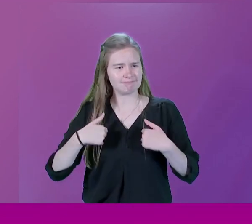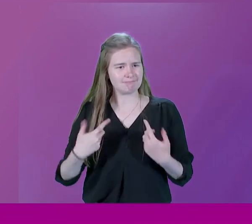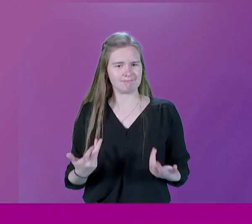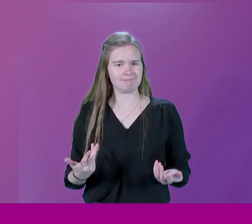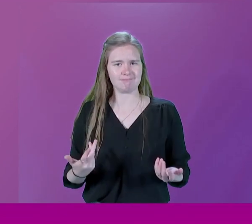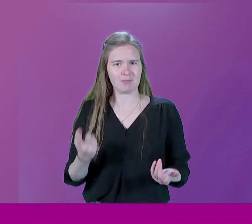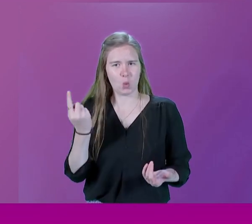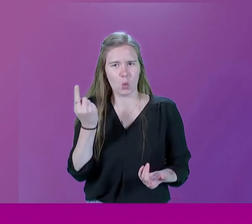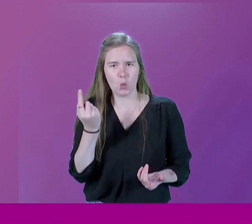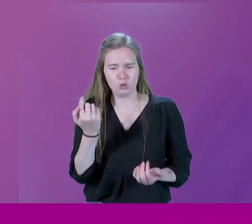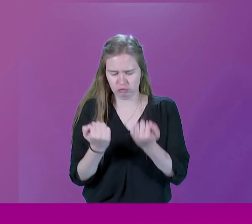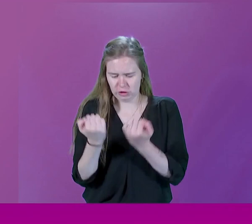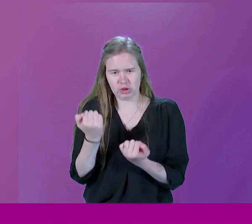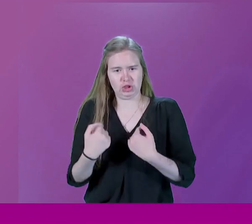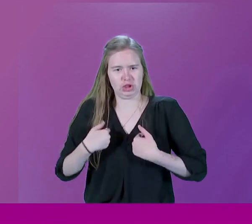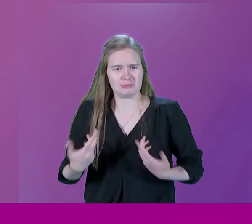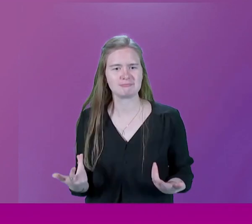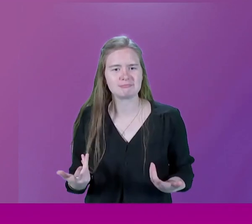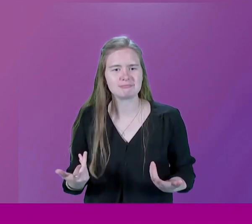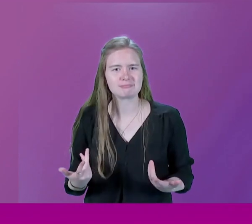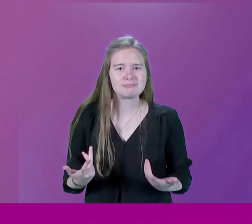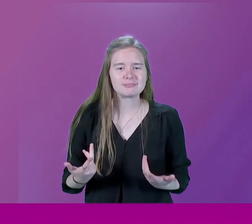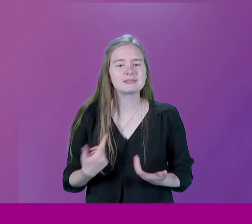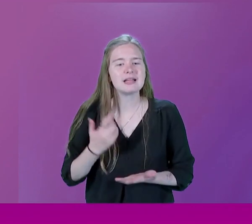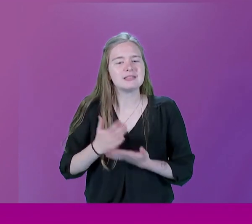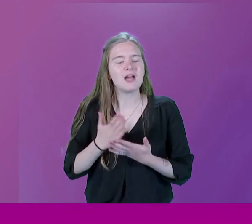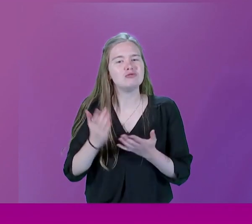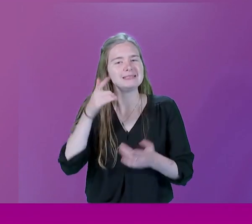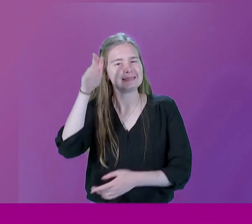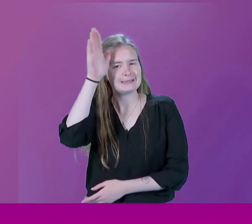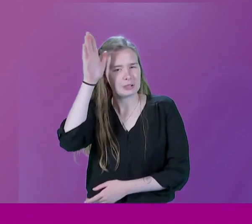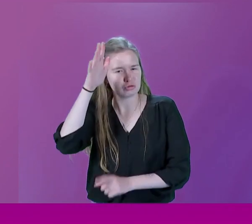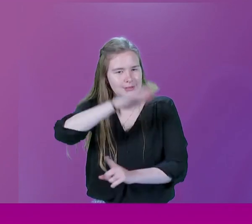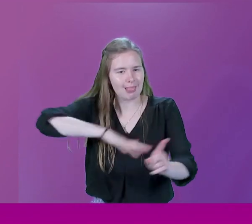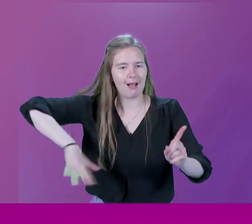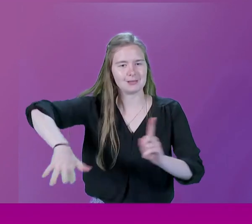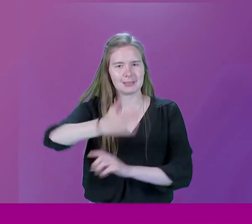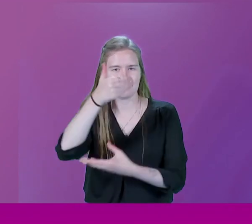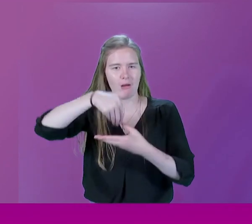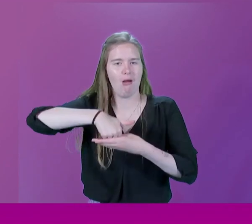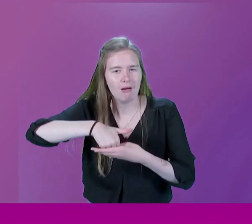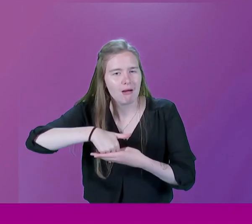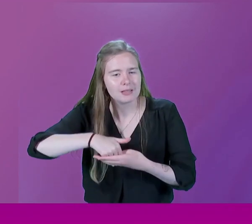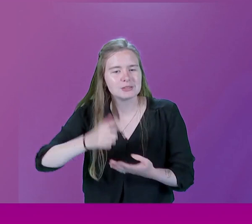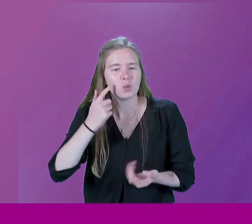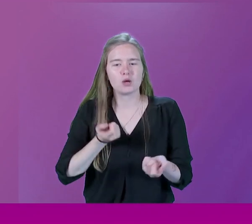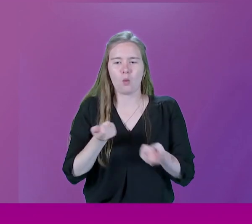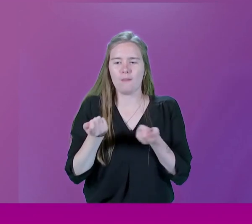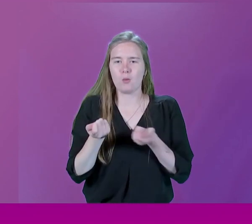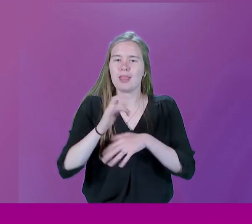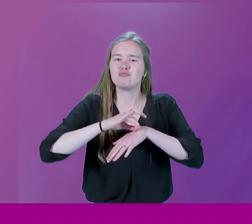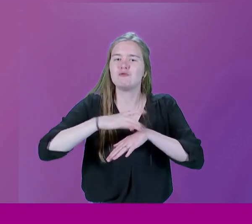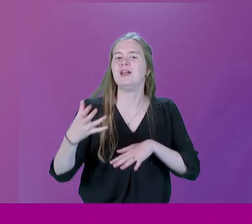know, who's judging this, actually? And it's a very dangerous landscape to be. And we're dealing